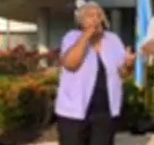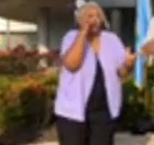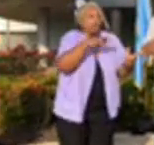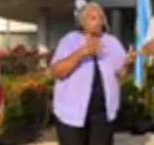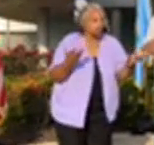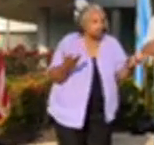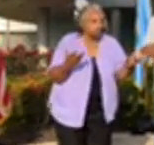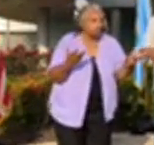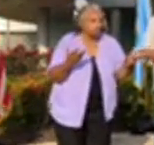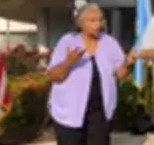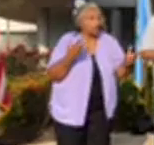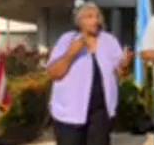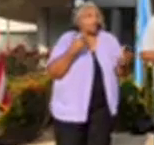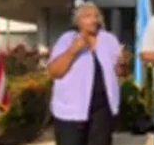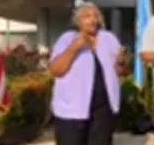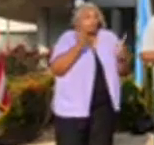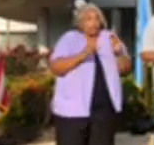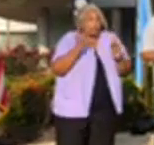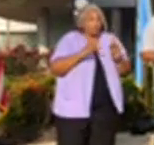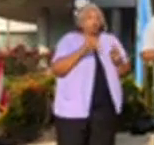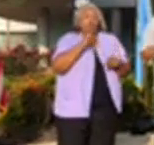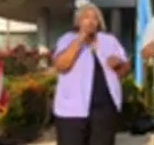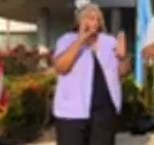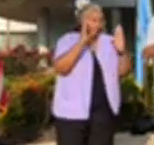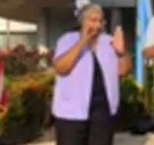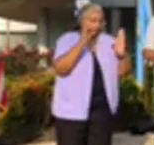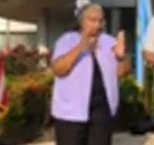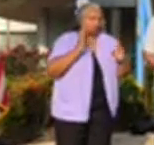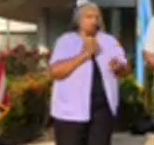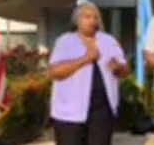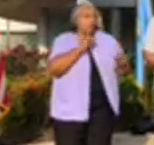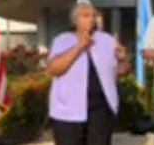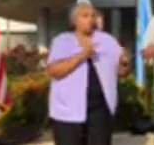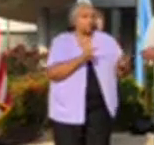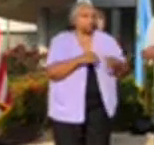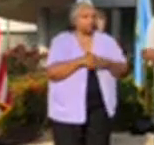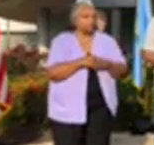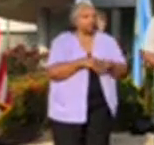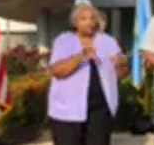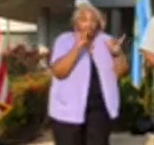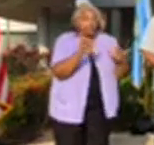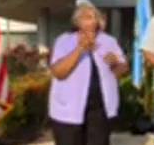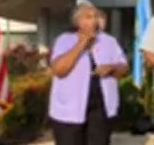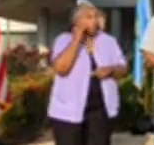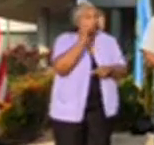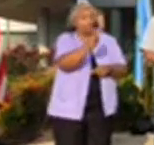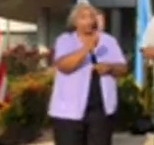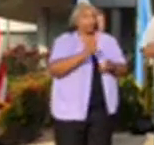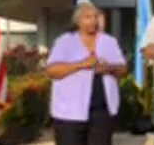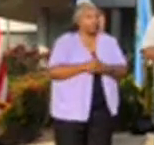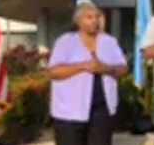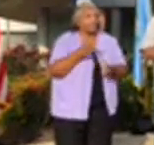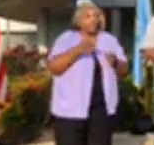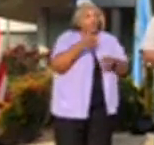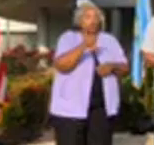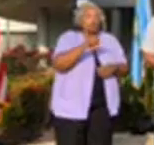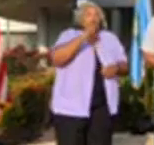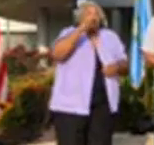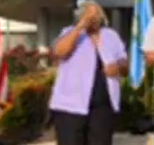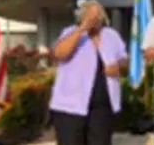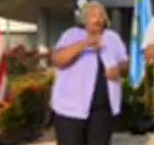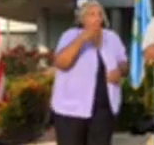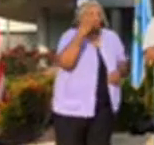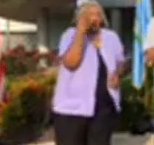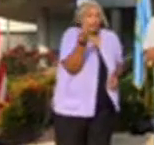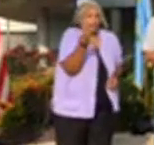splitting hairs with this order, with businesses and people and what you're doing. Stay home. If you do not have to leave